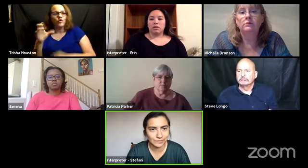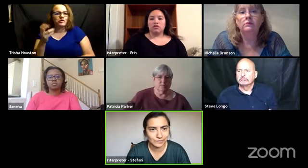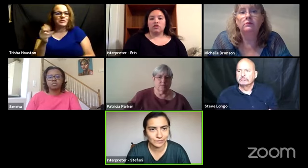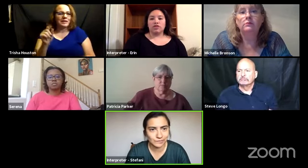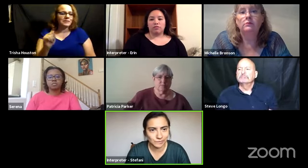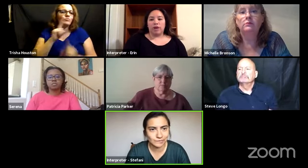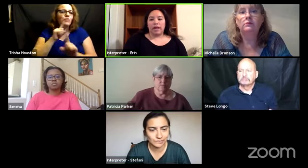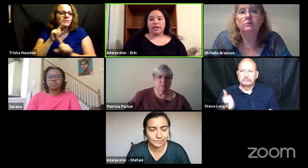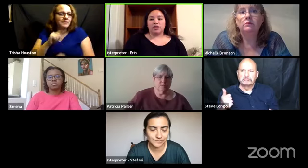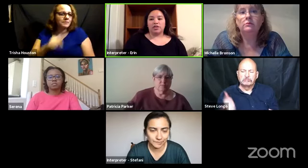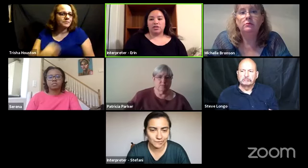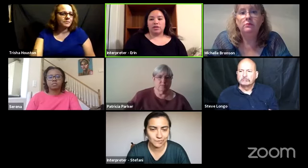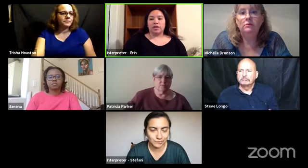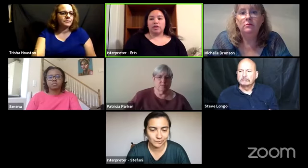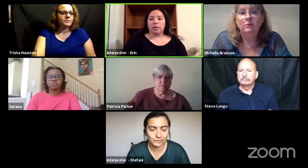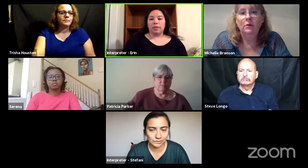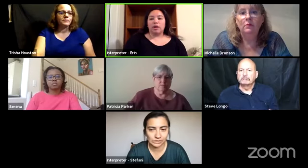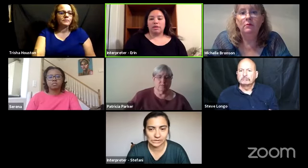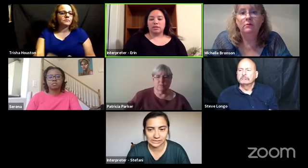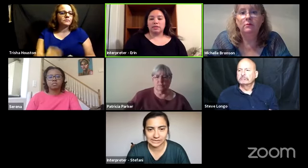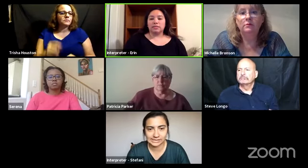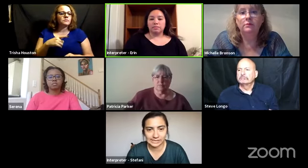You're just saying right, just during public comments.